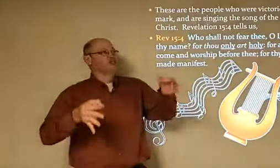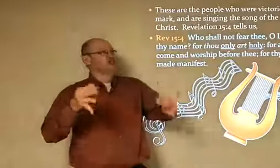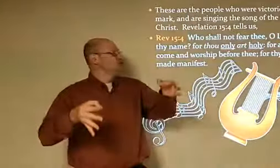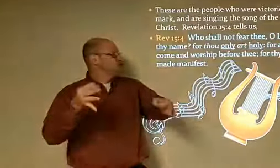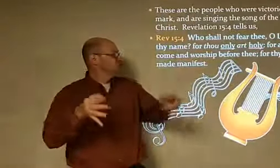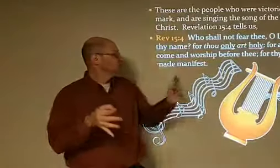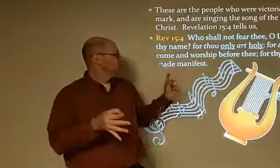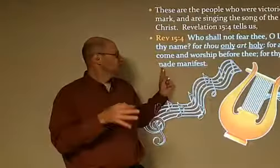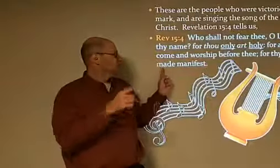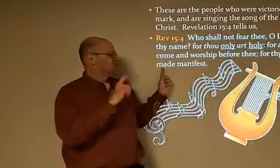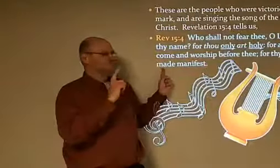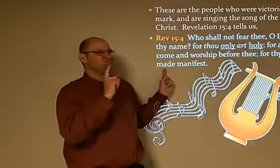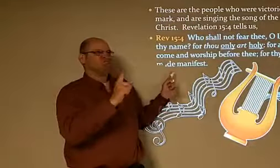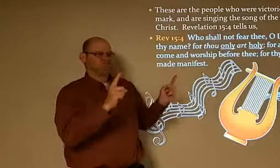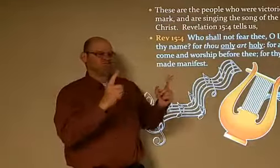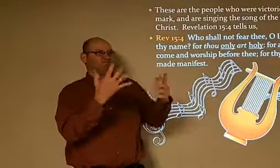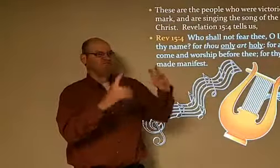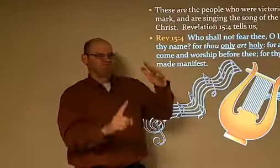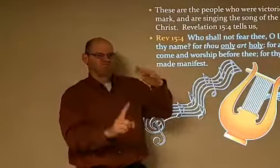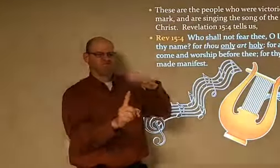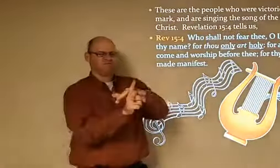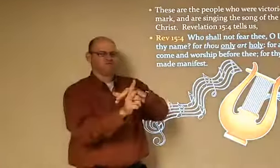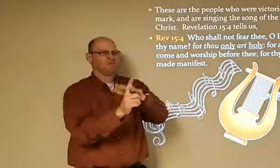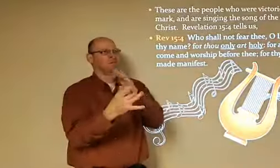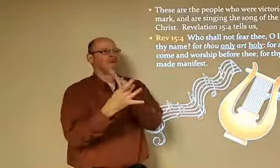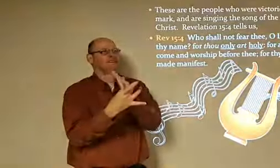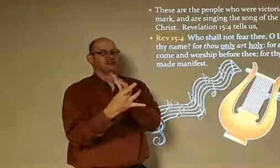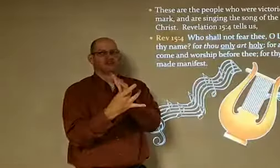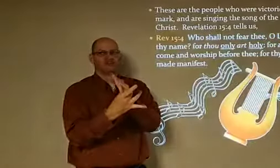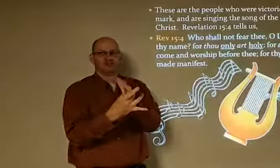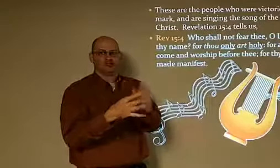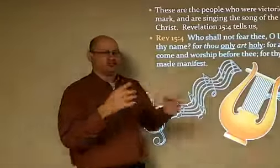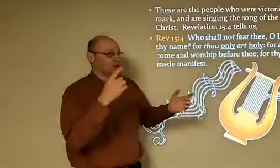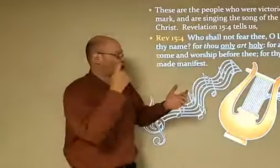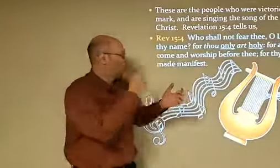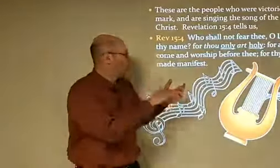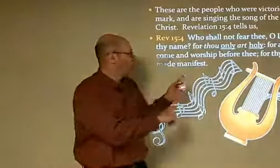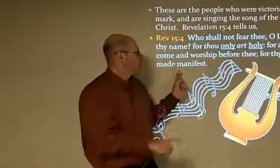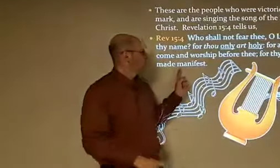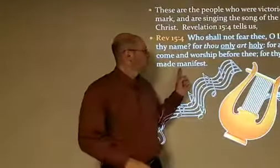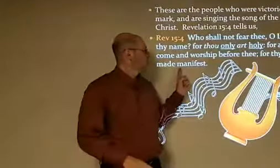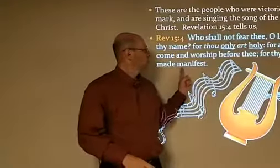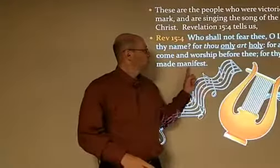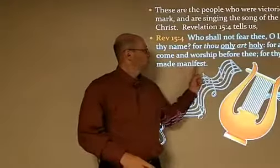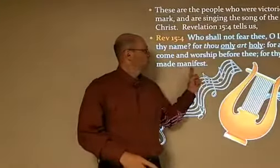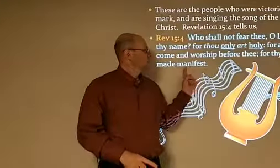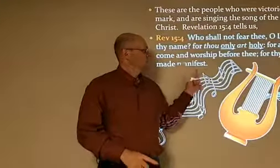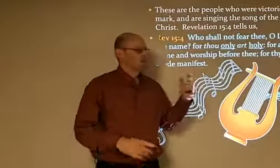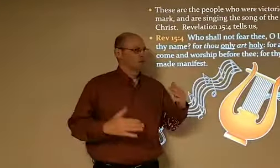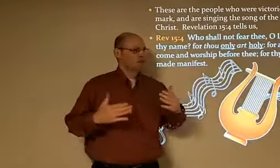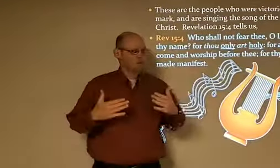For thy judgments are made manifest. So they've continued singing and